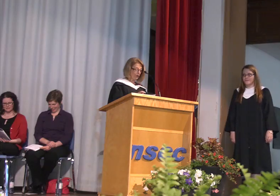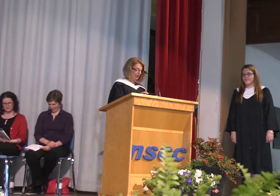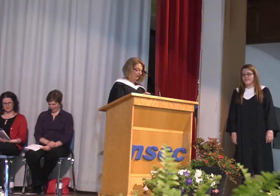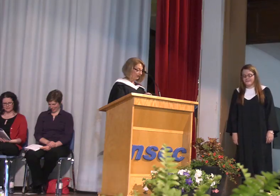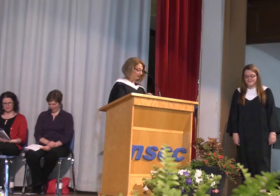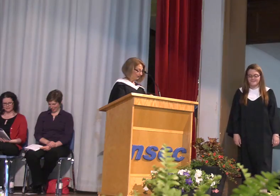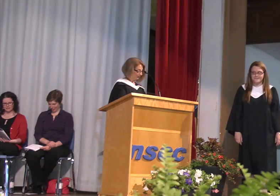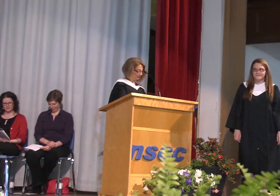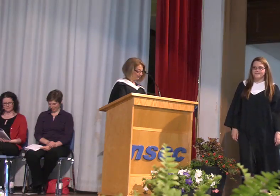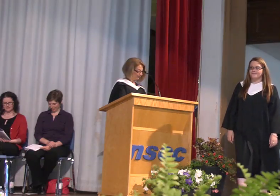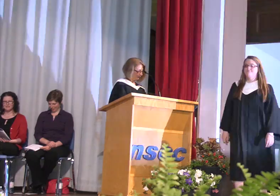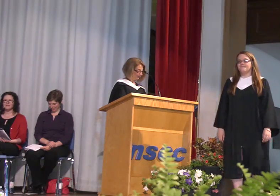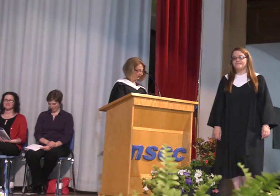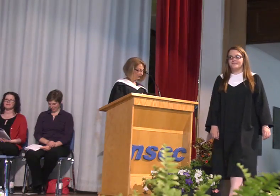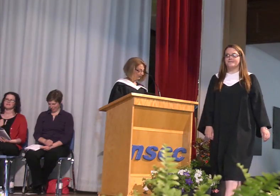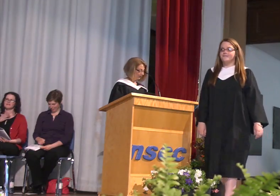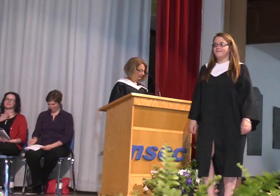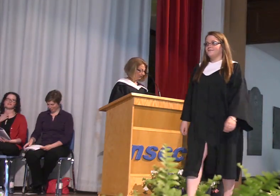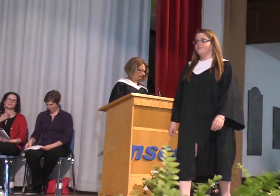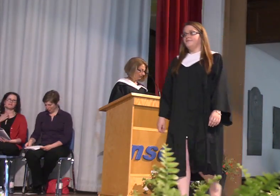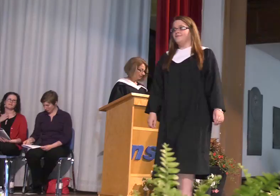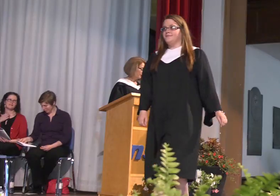Kendra Vernon.